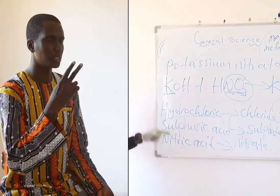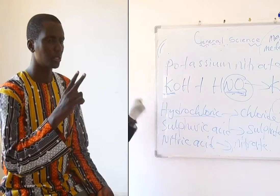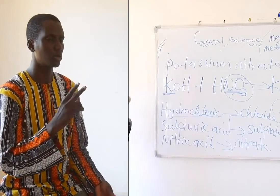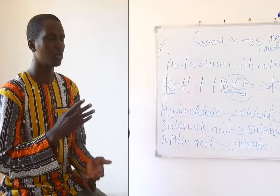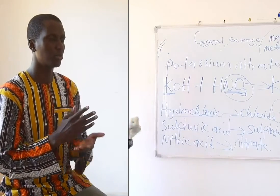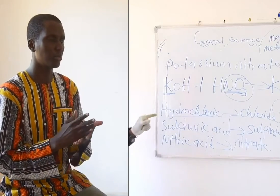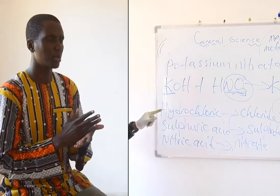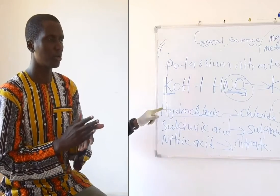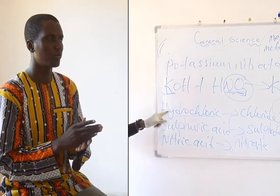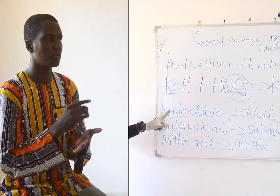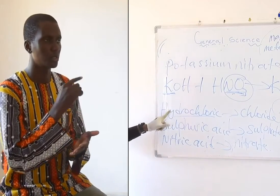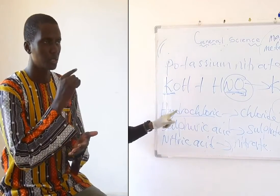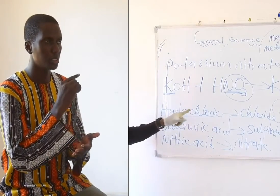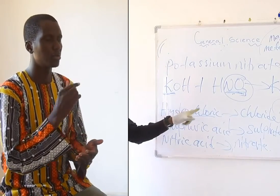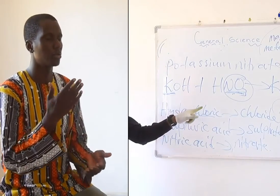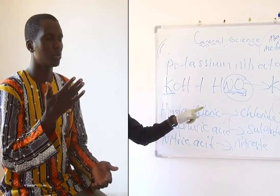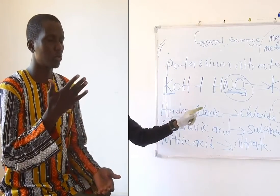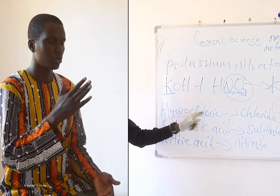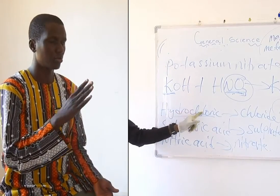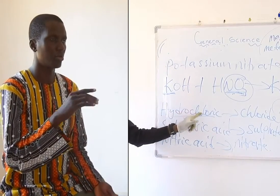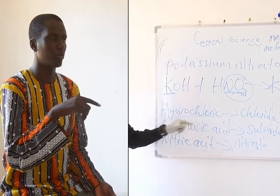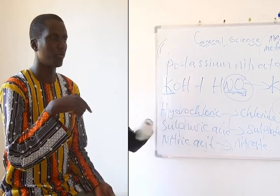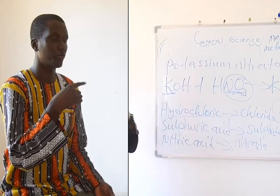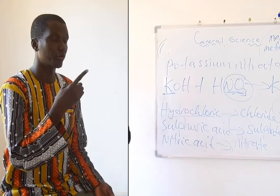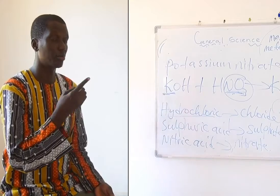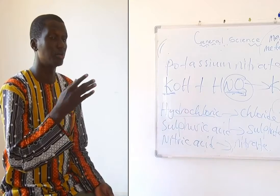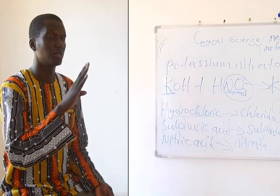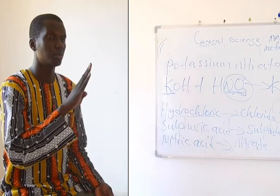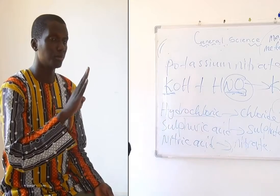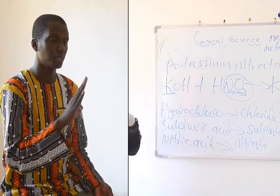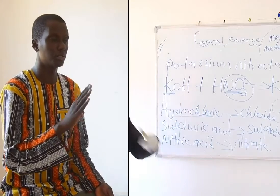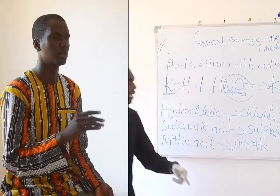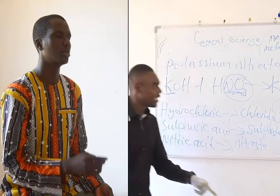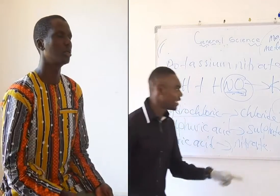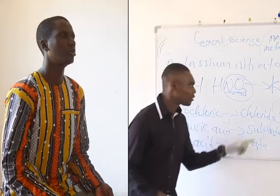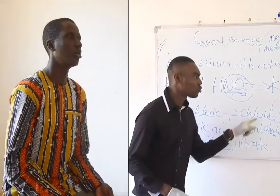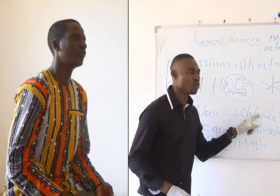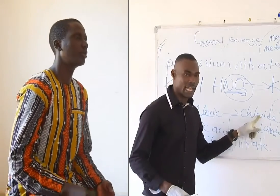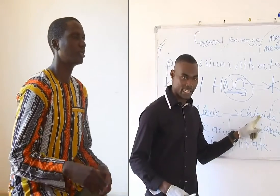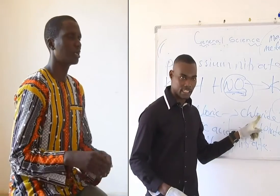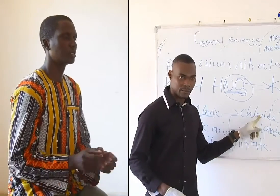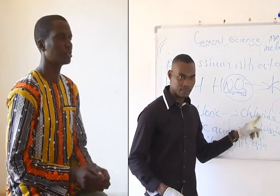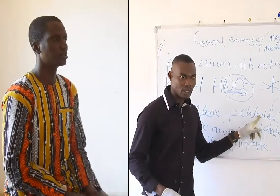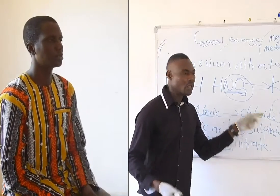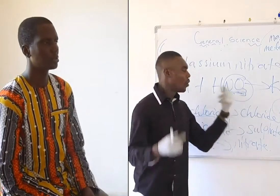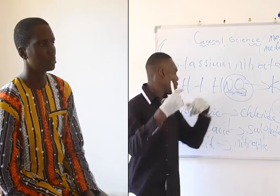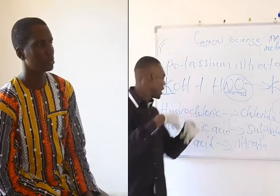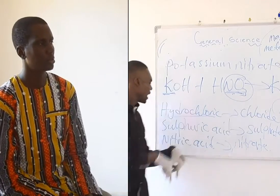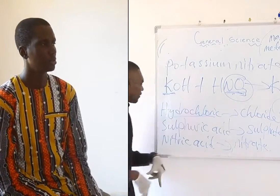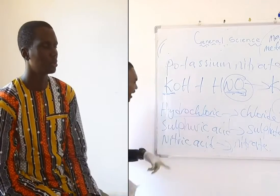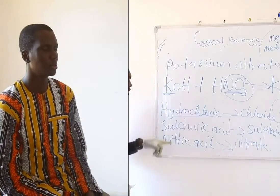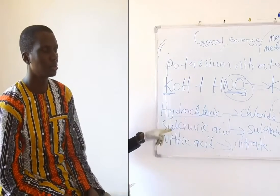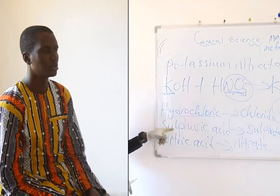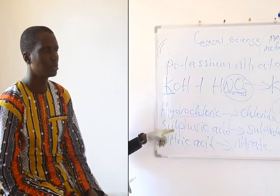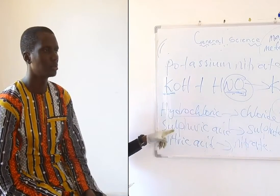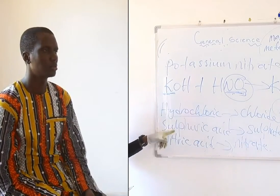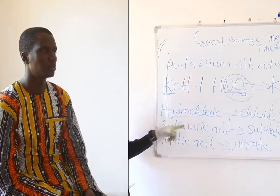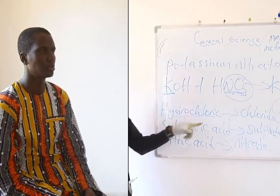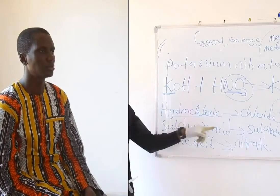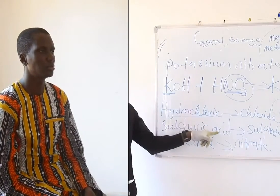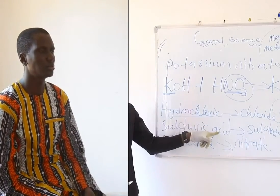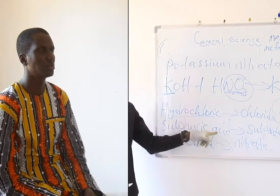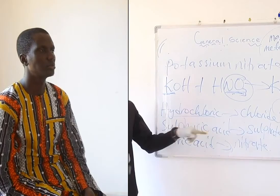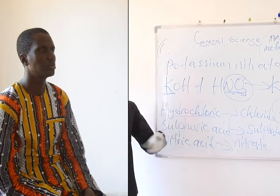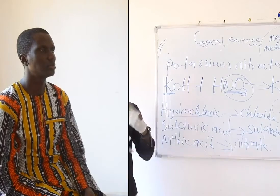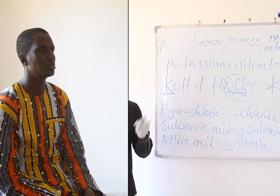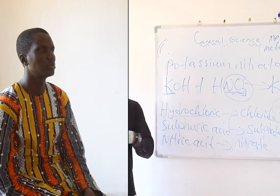used. Whenever hydrochloric acid is used, the name of the salt should end in chloride. Whenever sulfuric acid